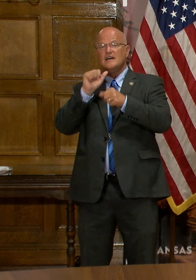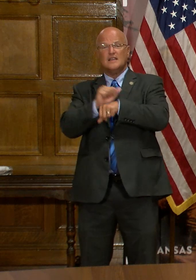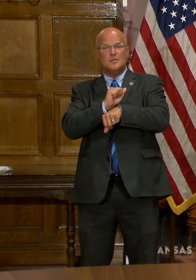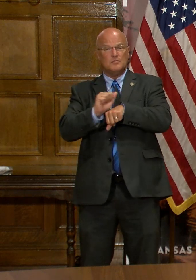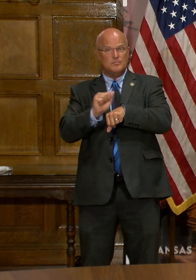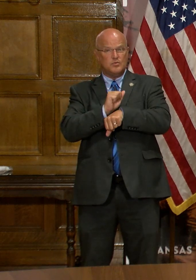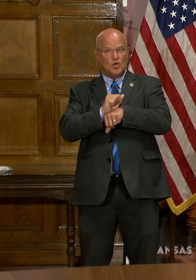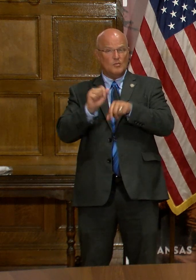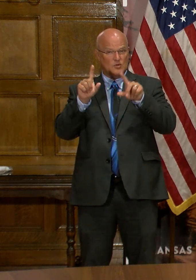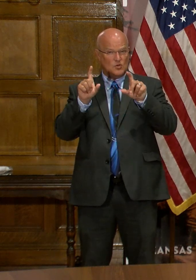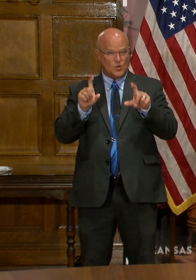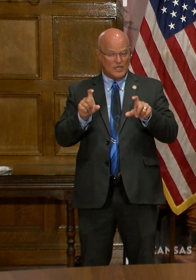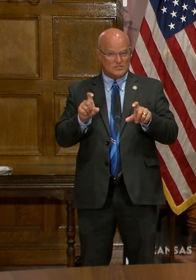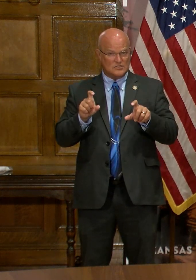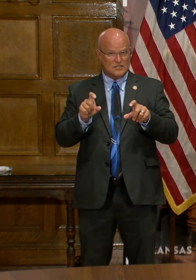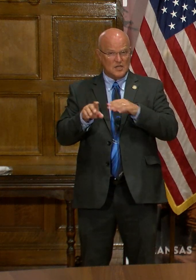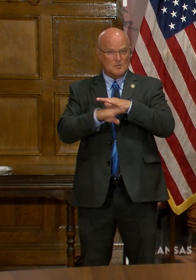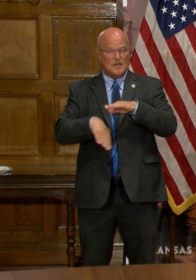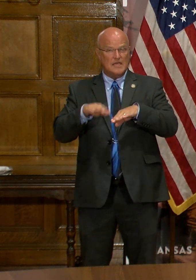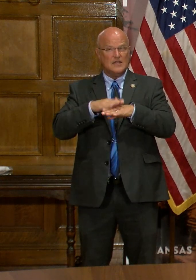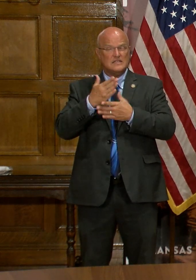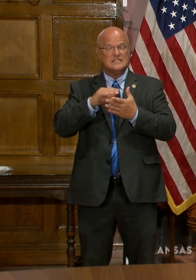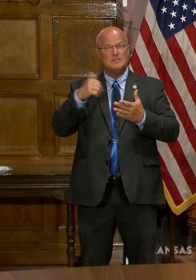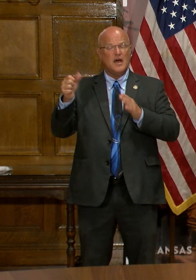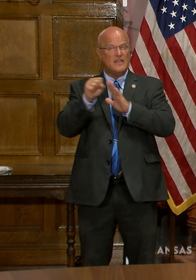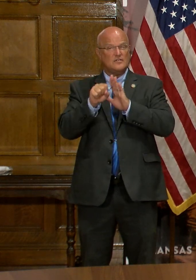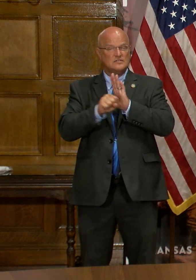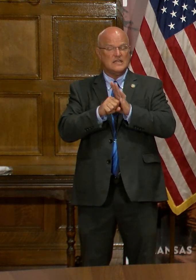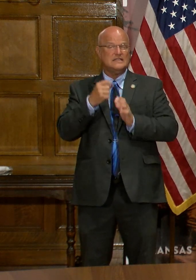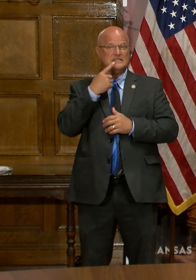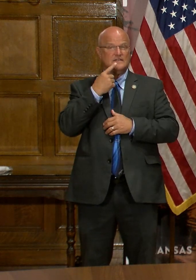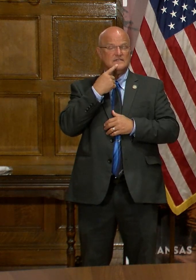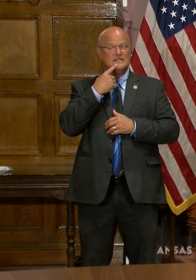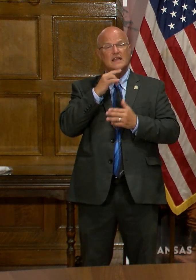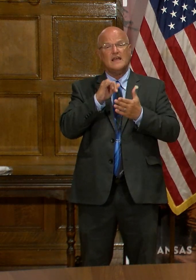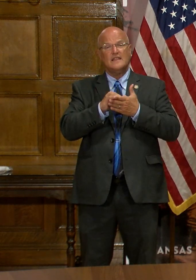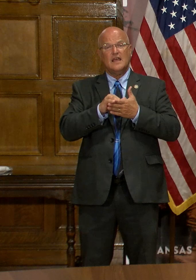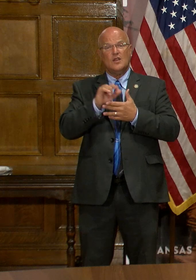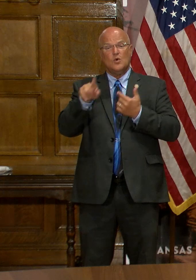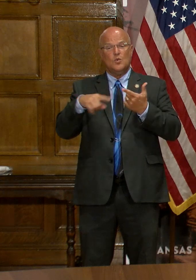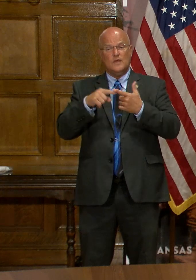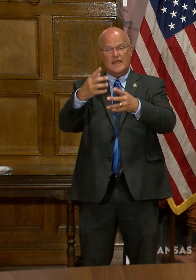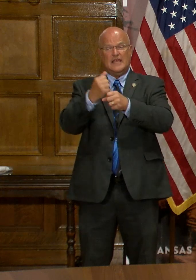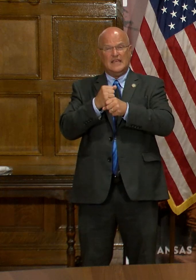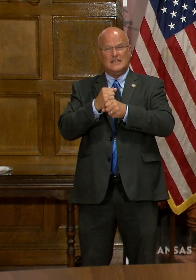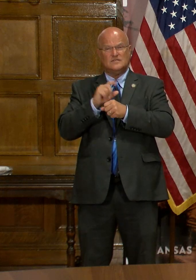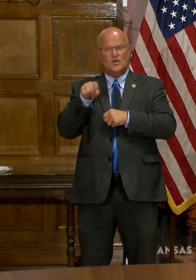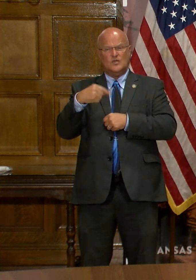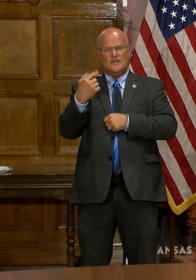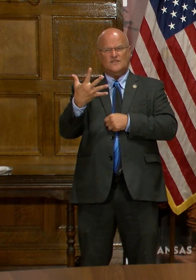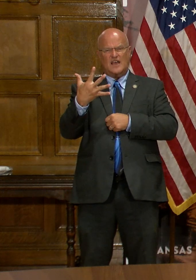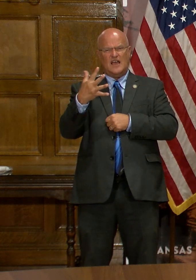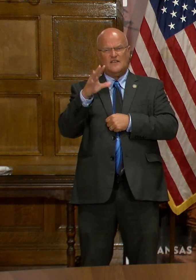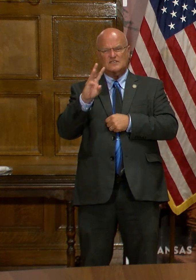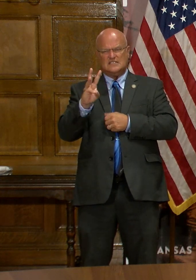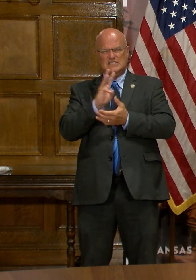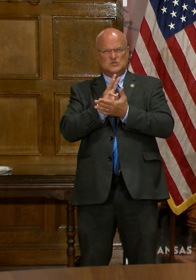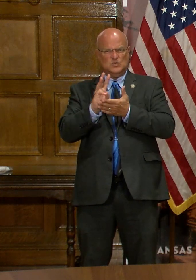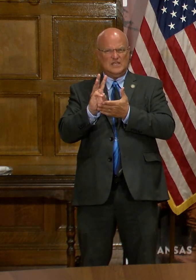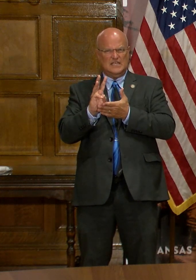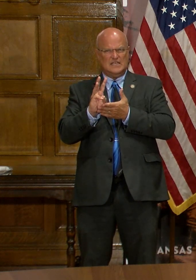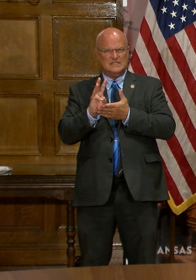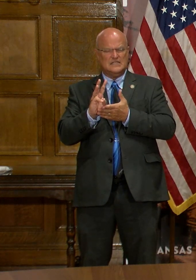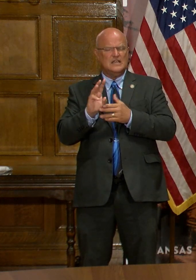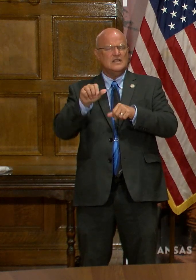unemployment question, based on some other states who have said that when they get it, it's only 5 or 6 weeks worth of aid. Can you set